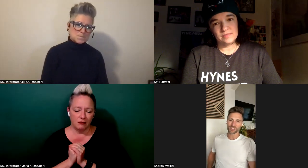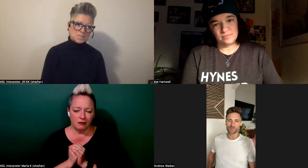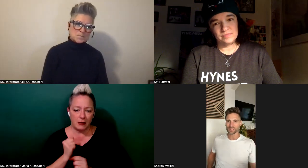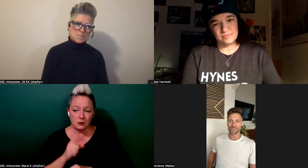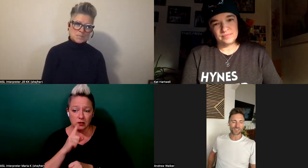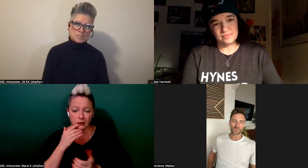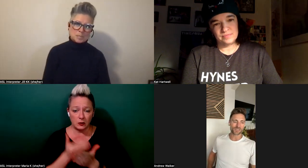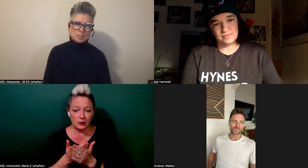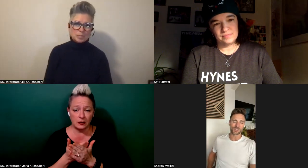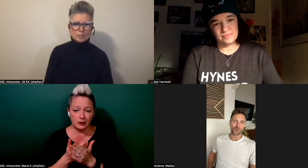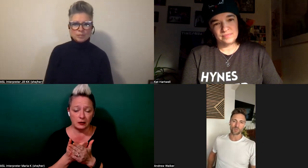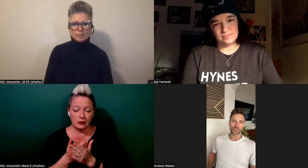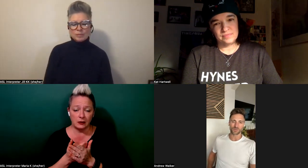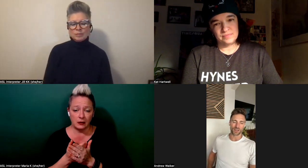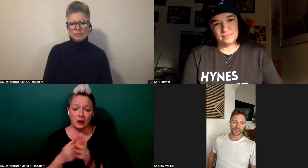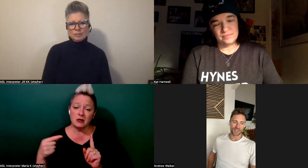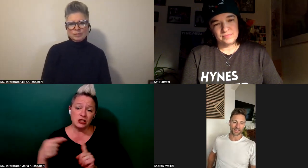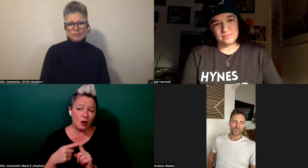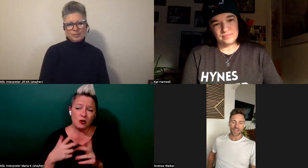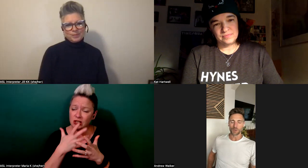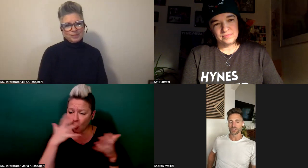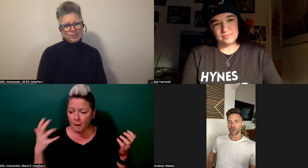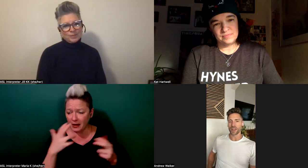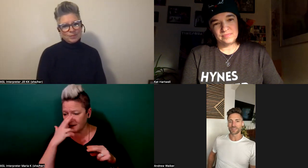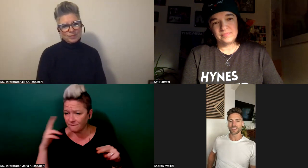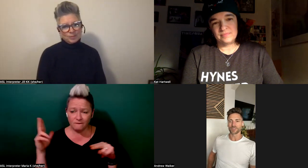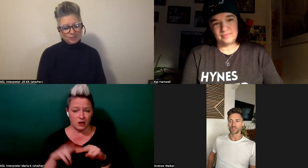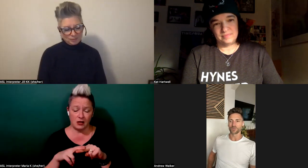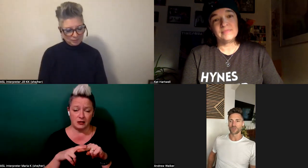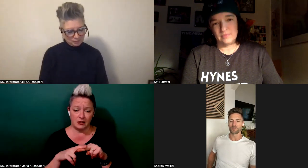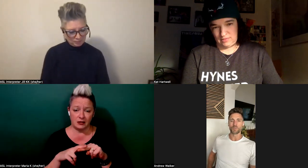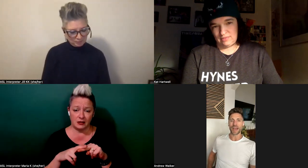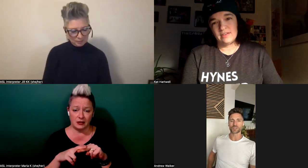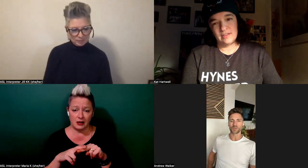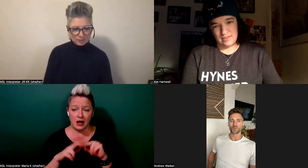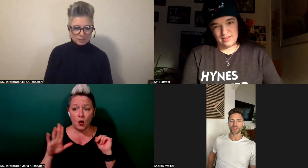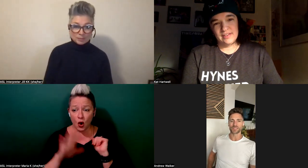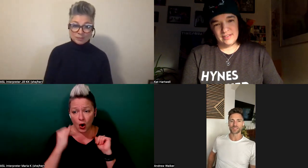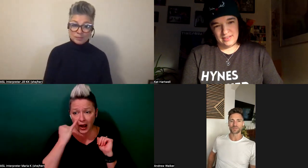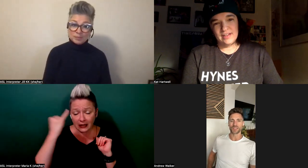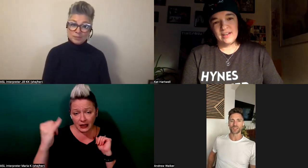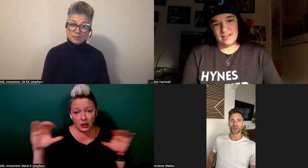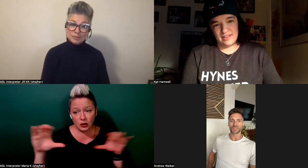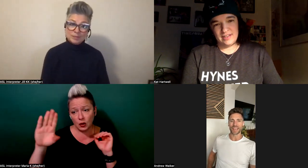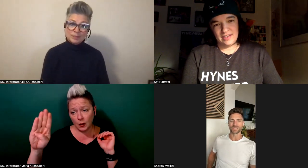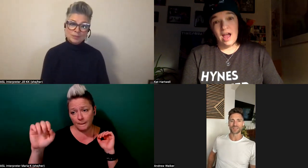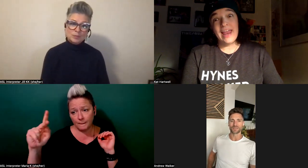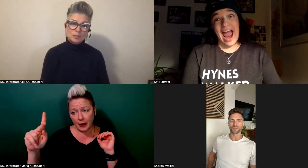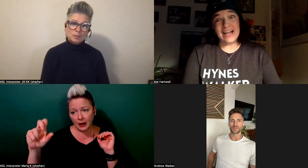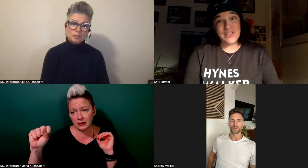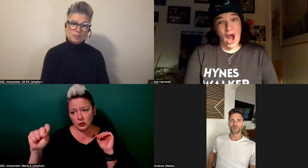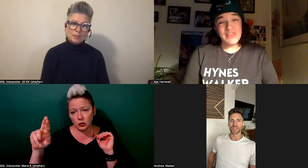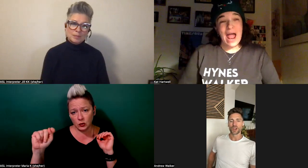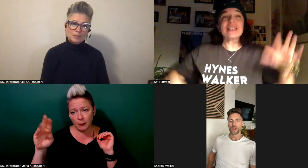she was so much fun, and it was her idea to do the Backstreet Boys video at the end